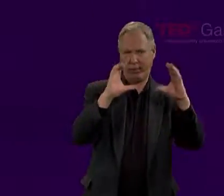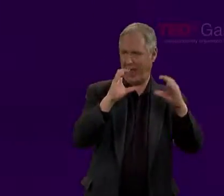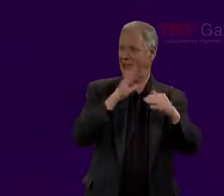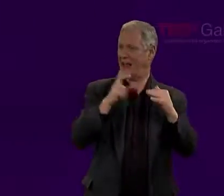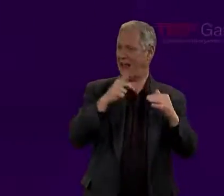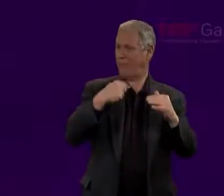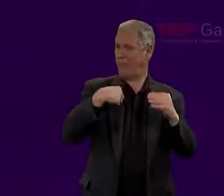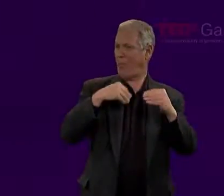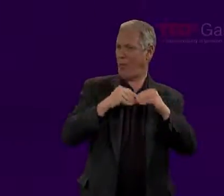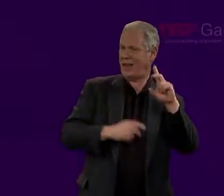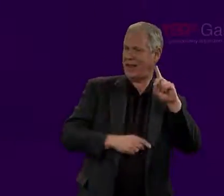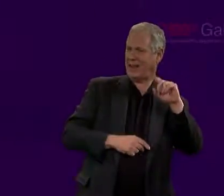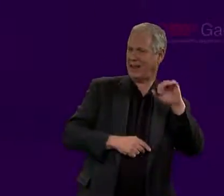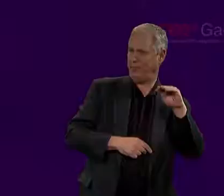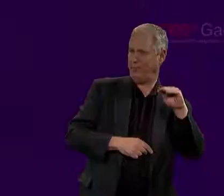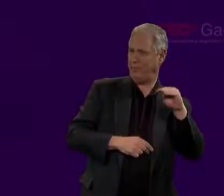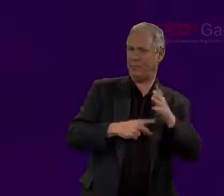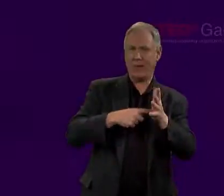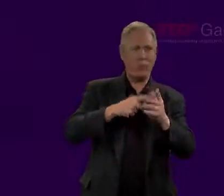it's clear.